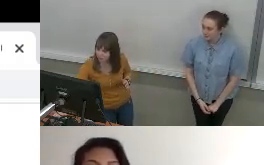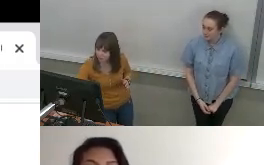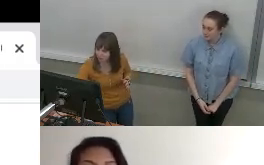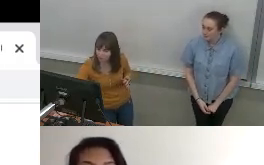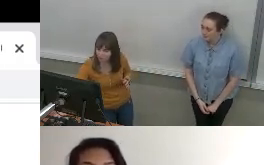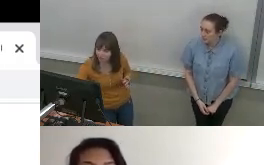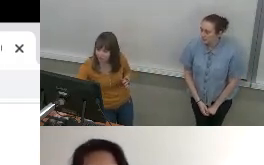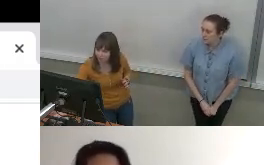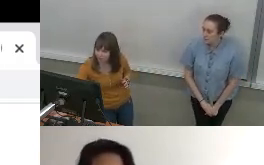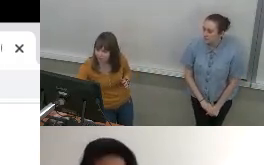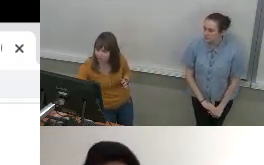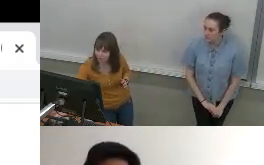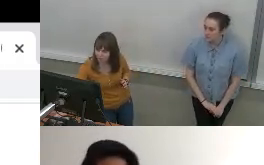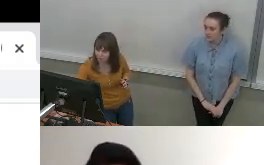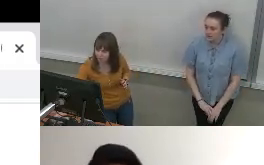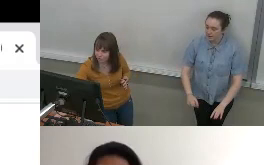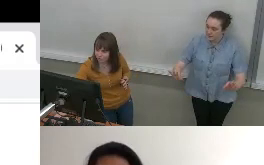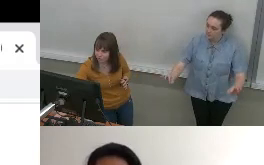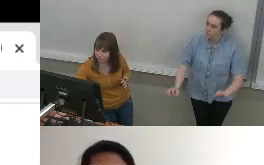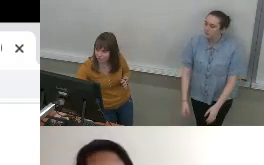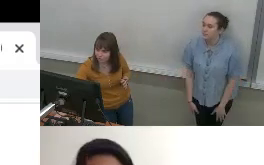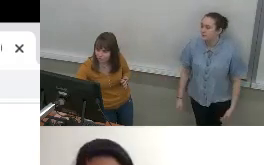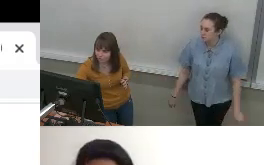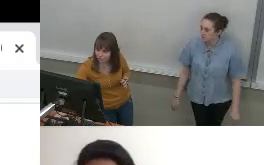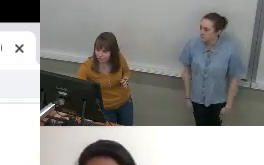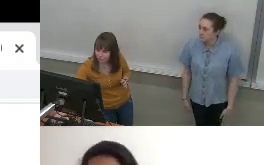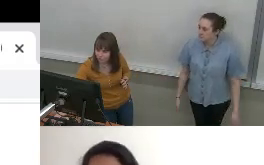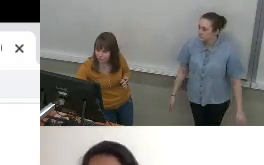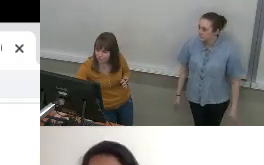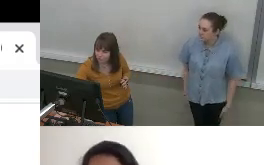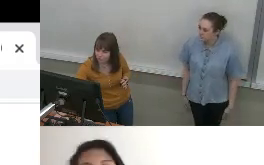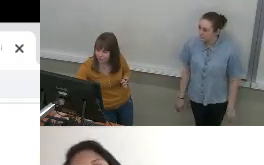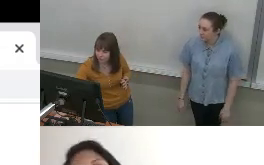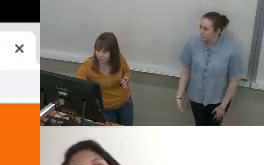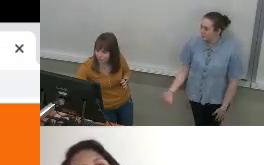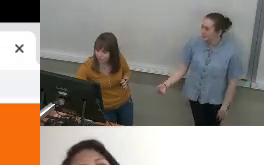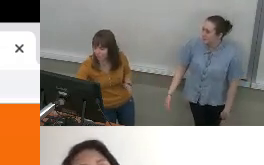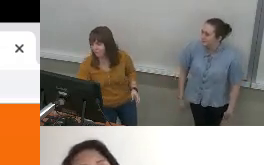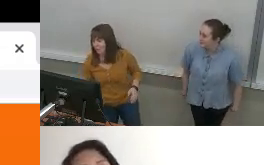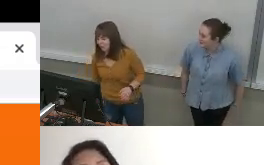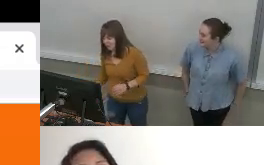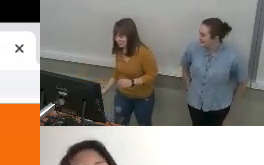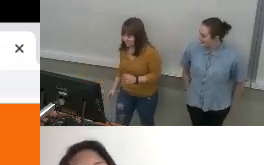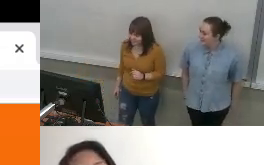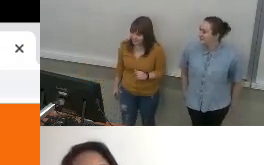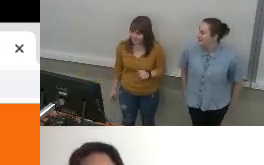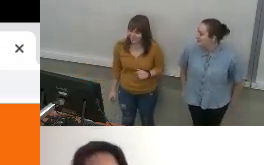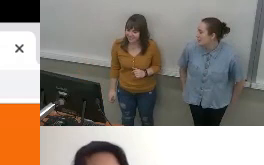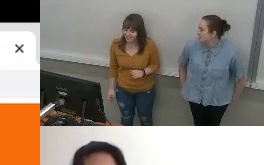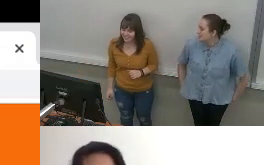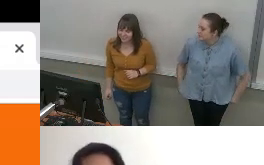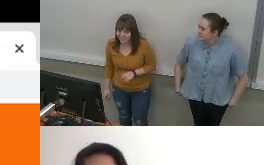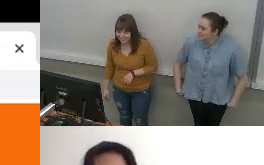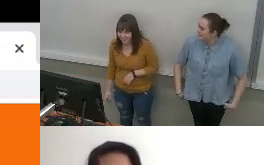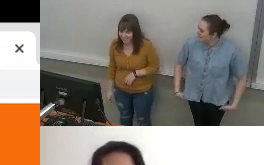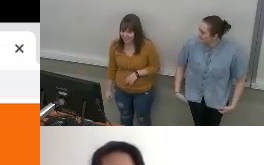will see both. Yes. But there is an important difference. Ooh, Mads is You crawling up the board. You just